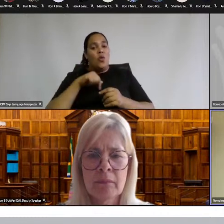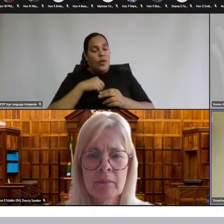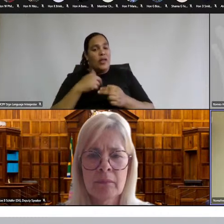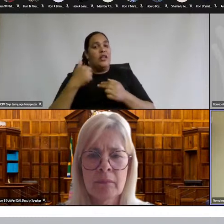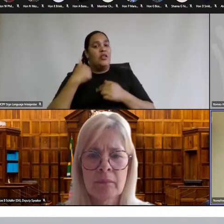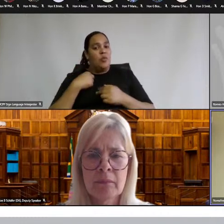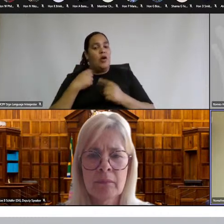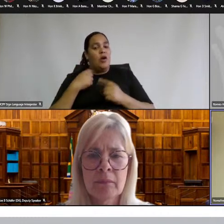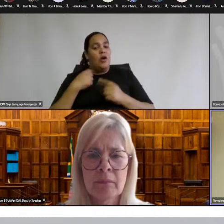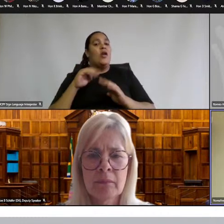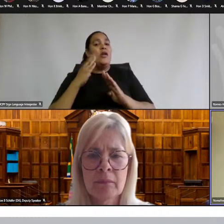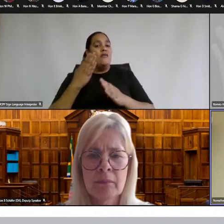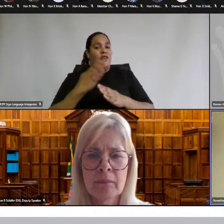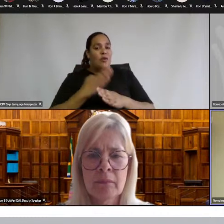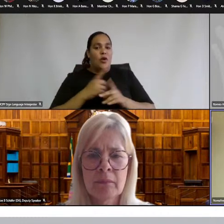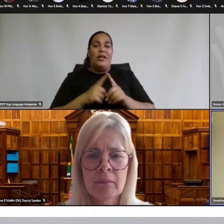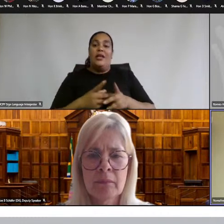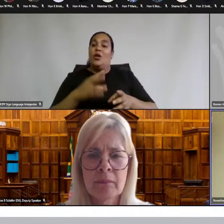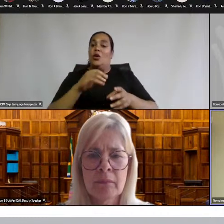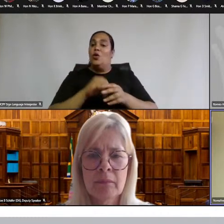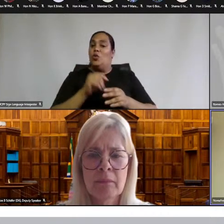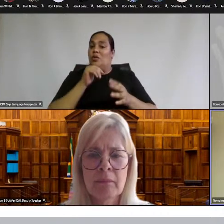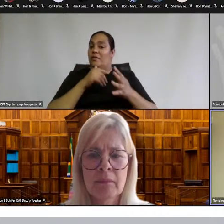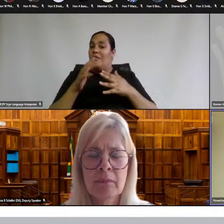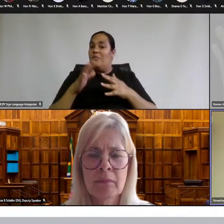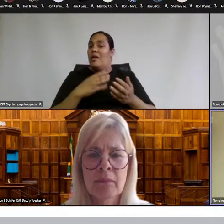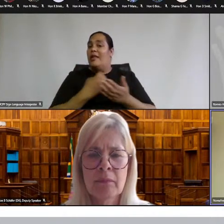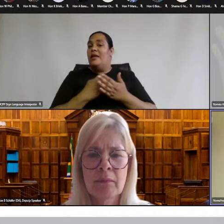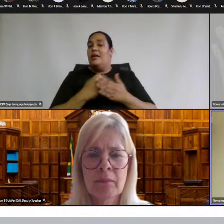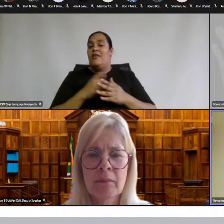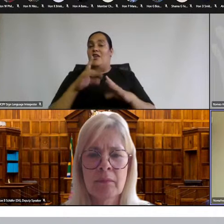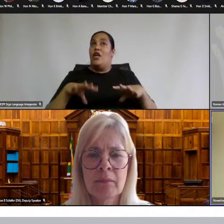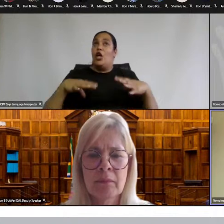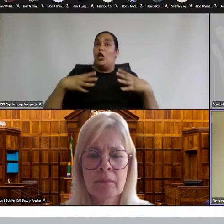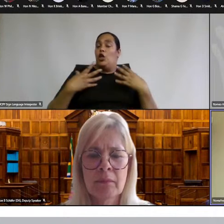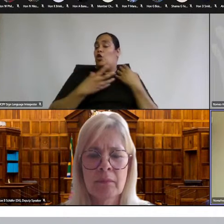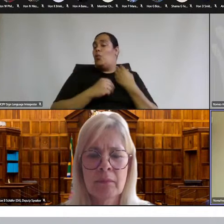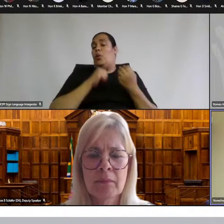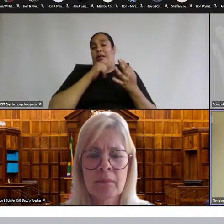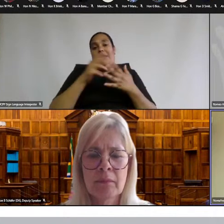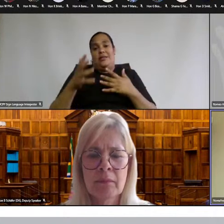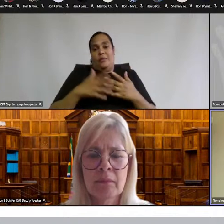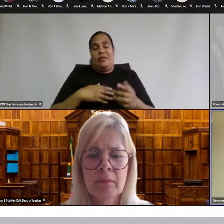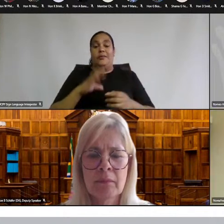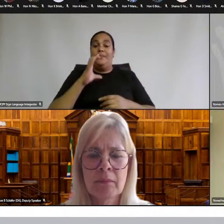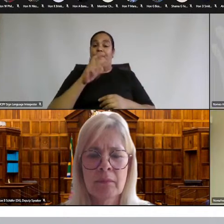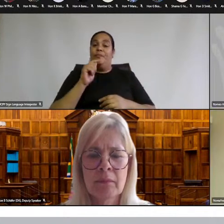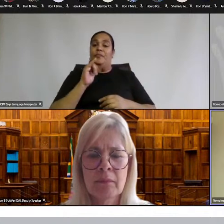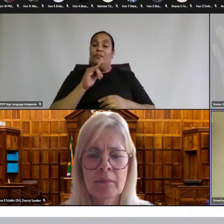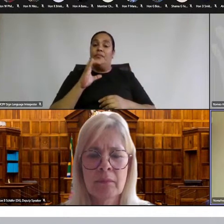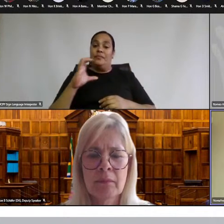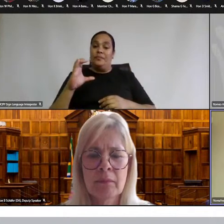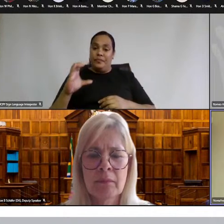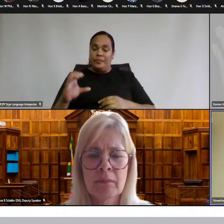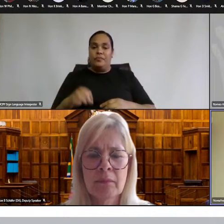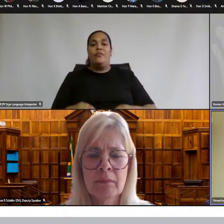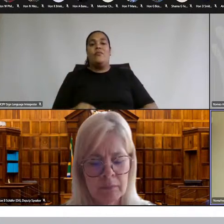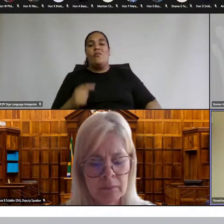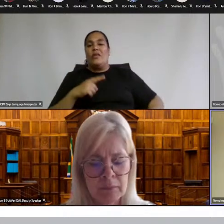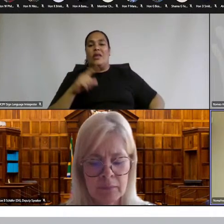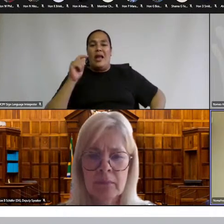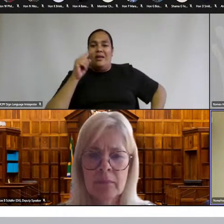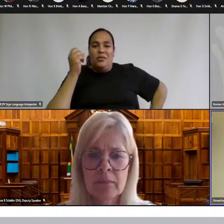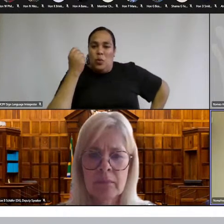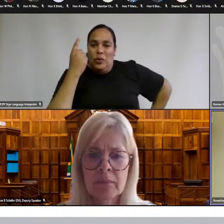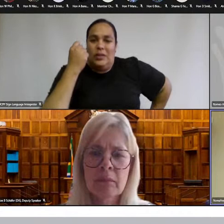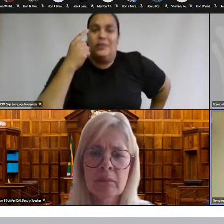for everyone, inclusive of the economic status. On the CTICC, I don't